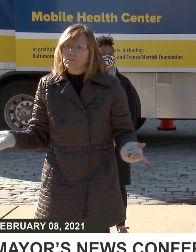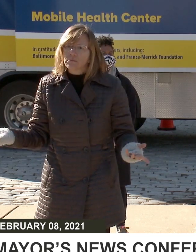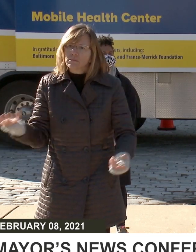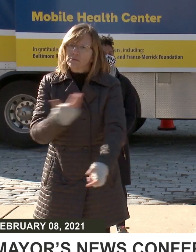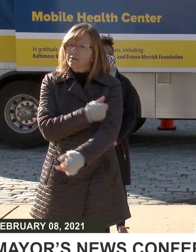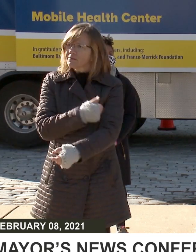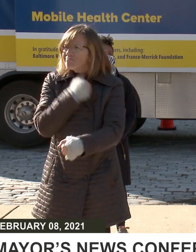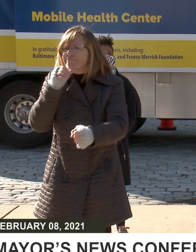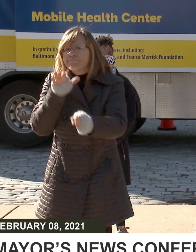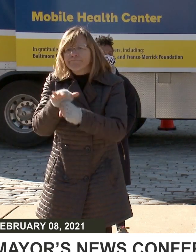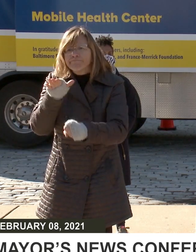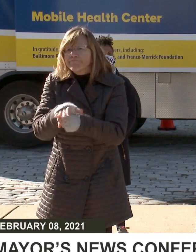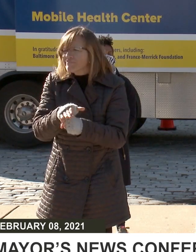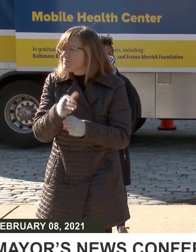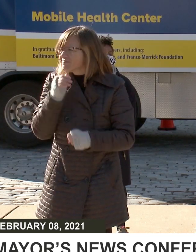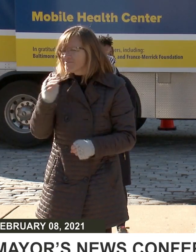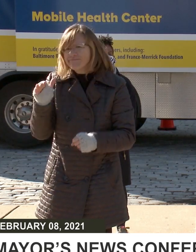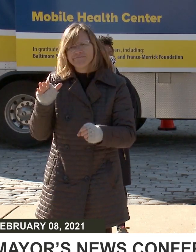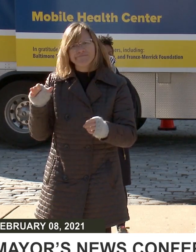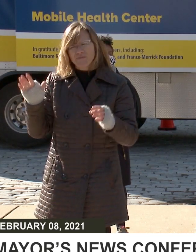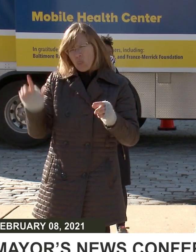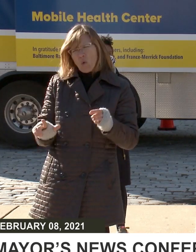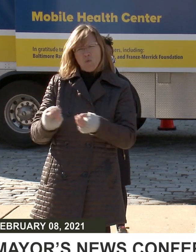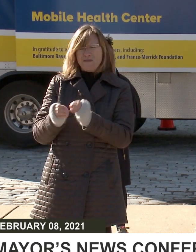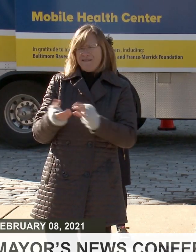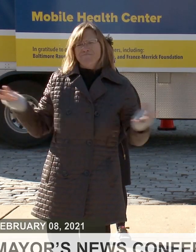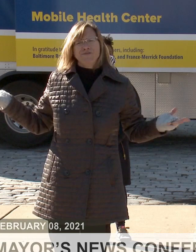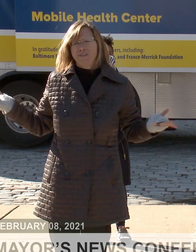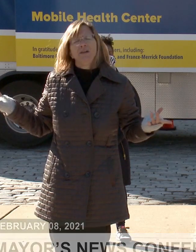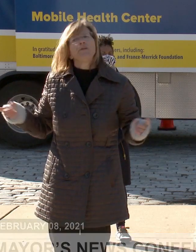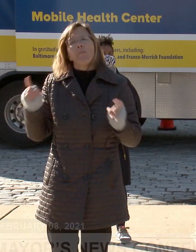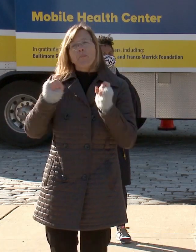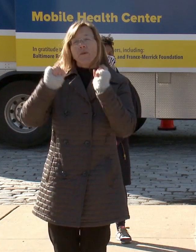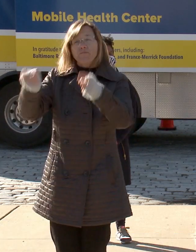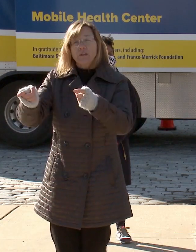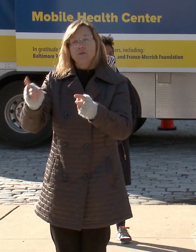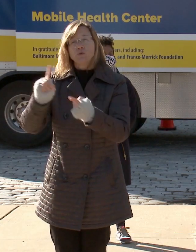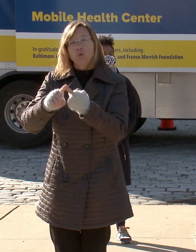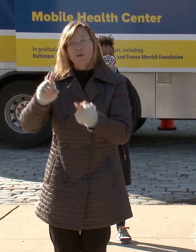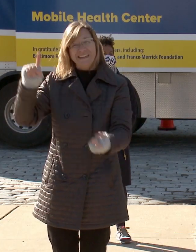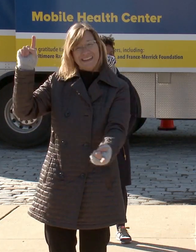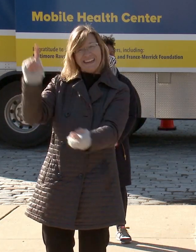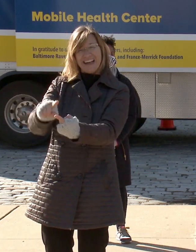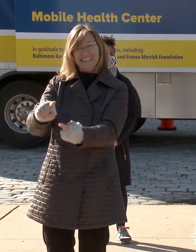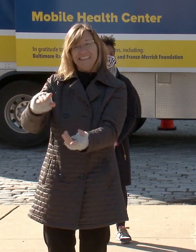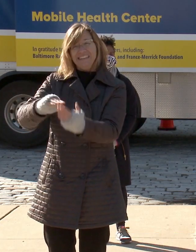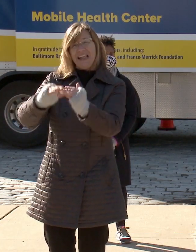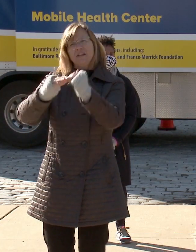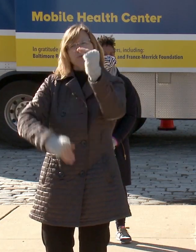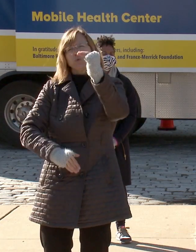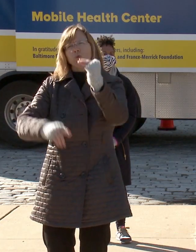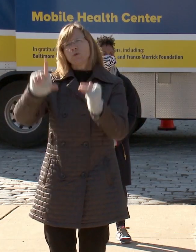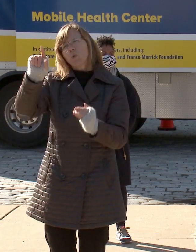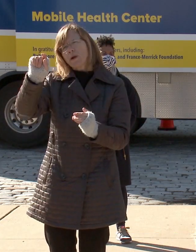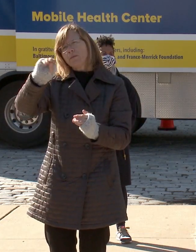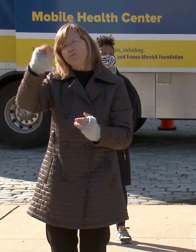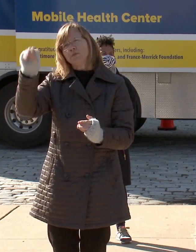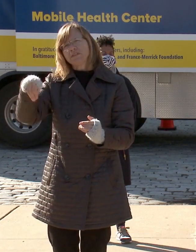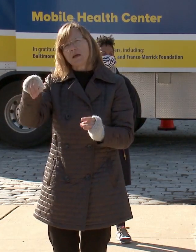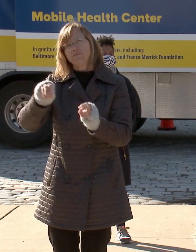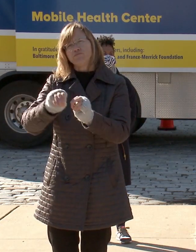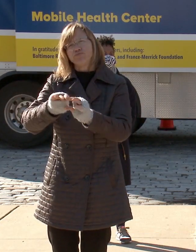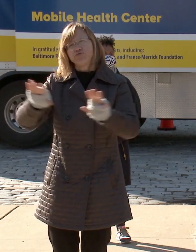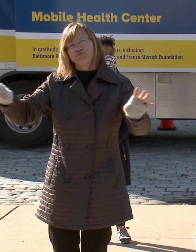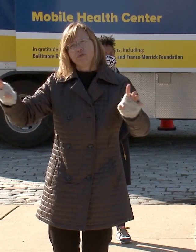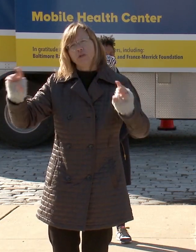Of those doses that have been delivered by healthcare providers in Baltimore, less than 20% have been distributed to